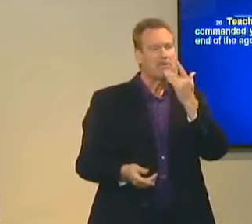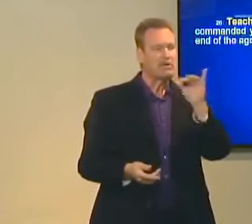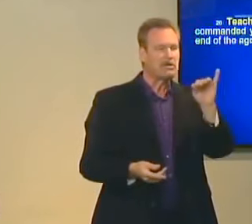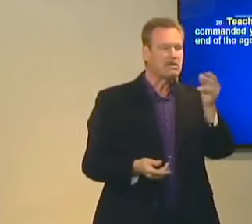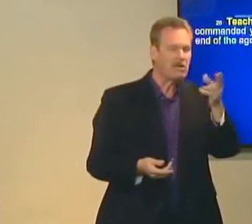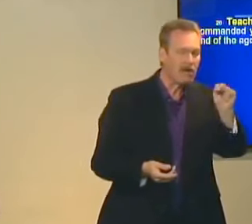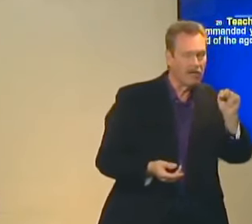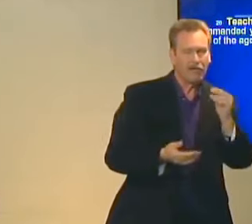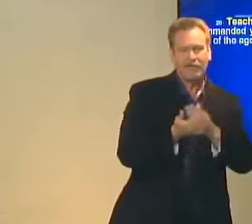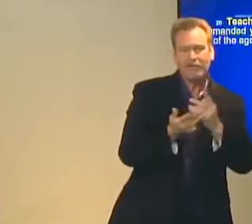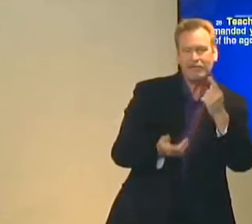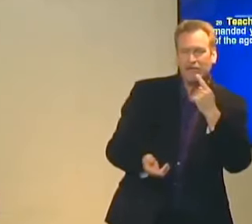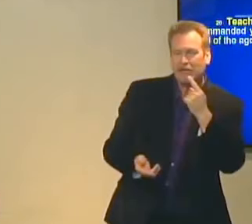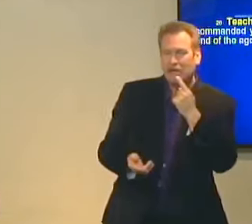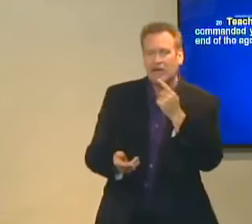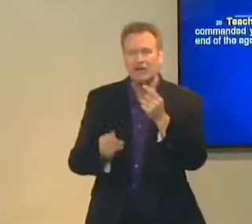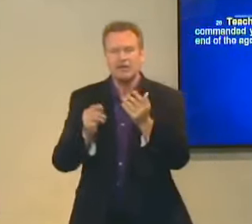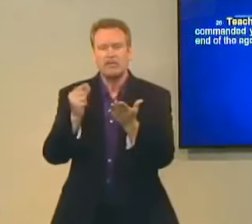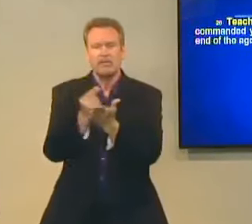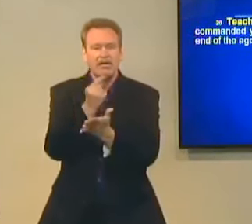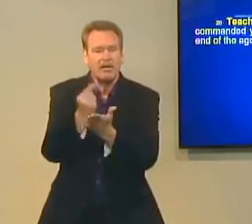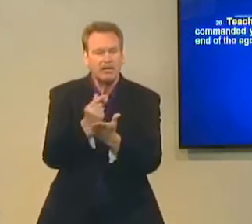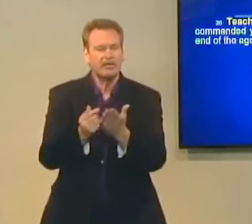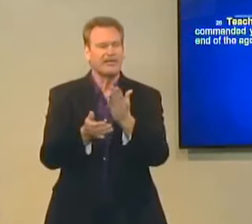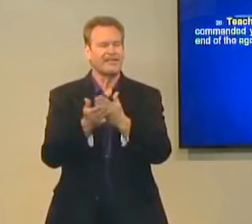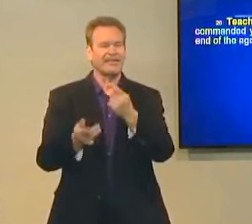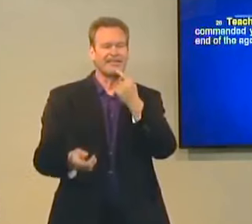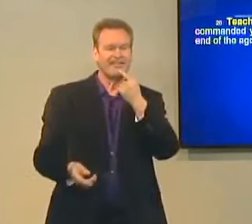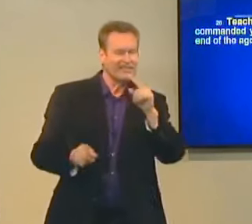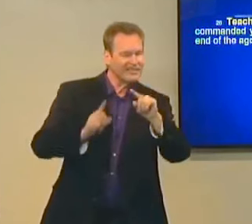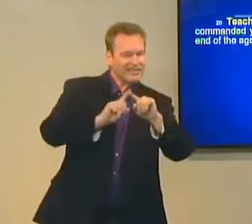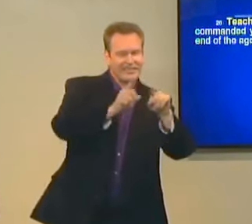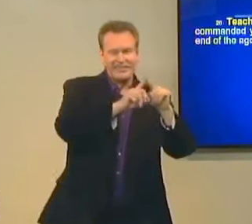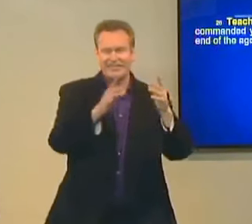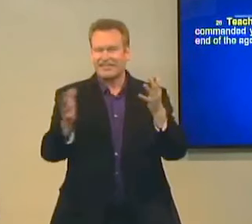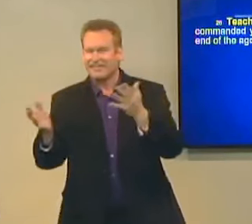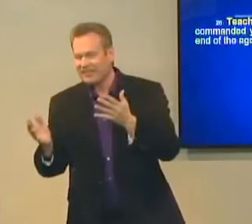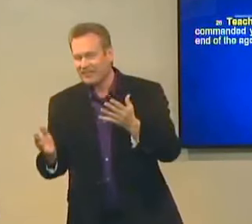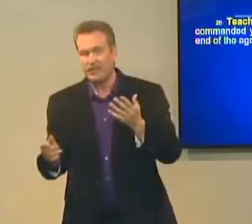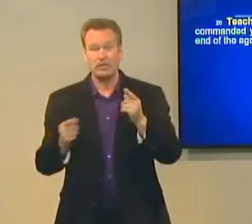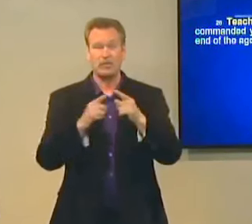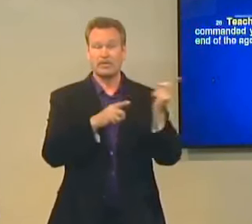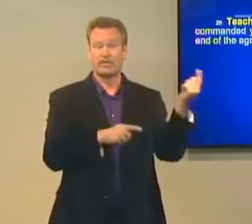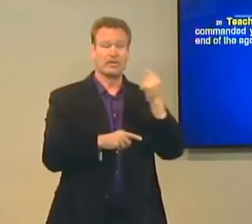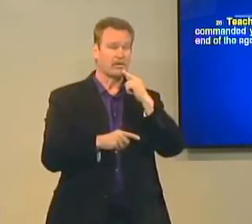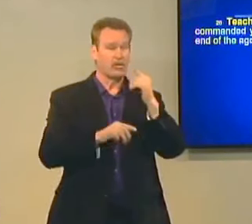start reading and some people say I prefer John or I prefer the Gospels there's all these different preferences